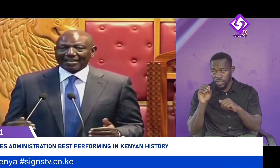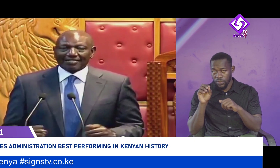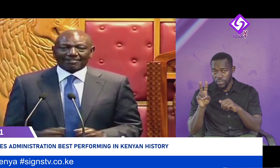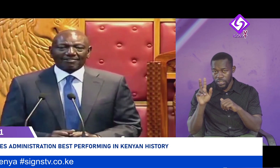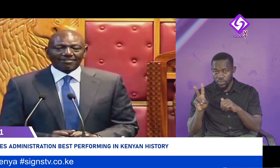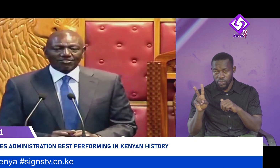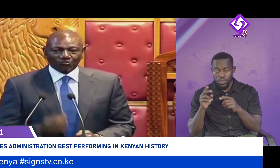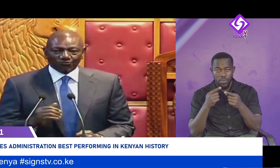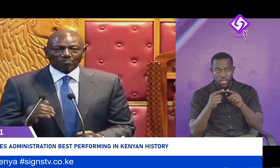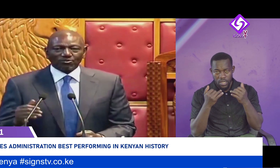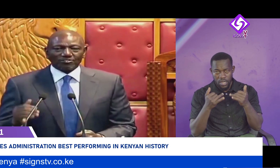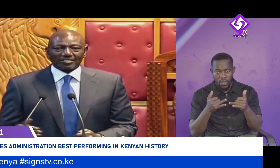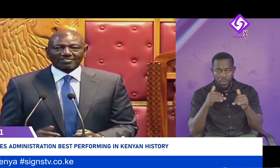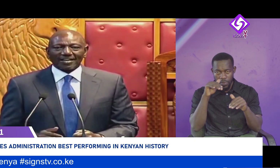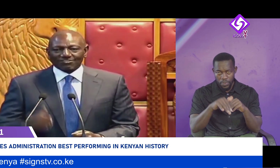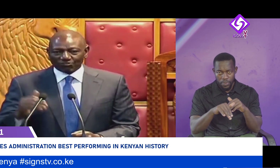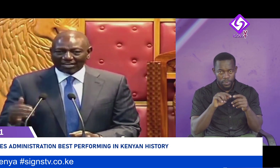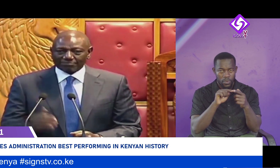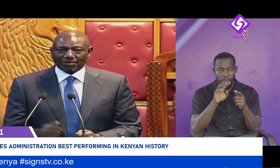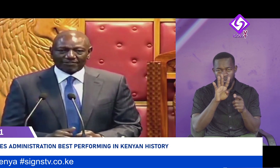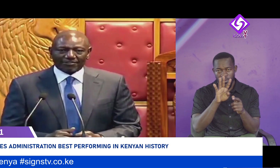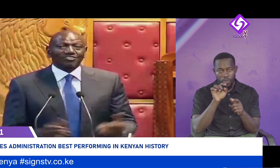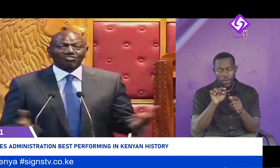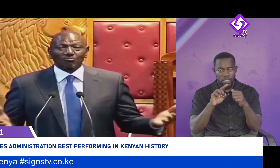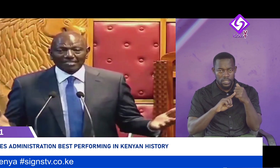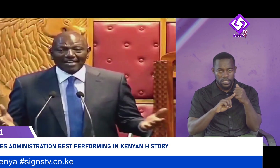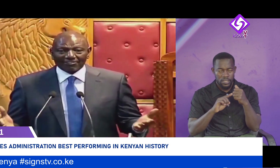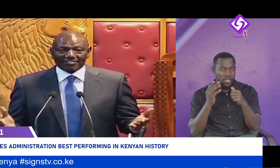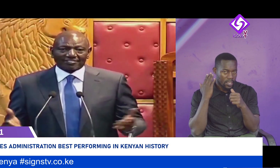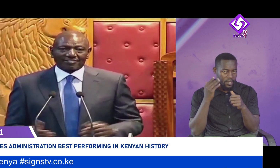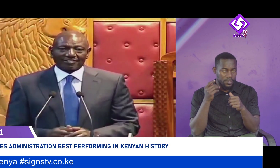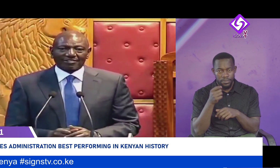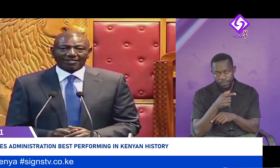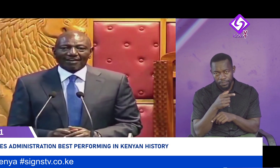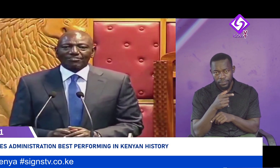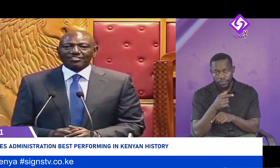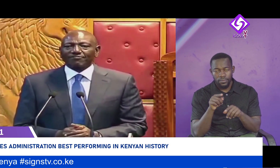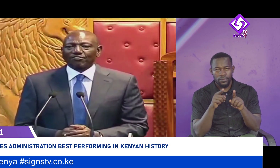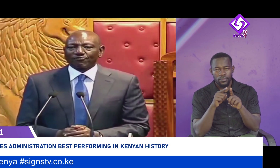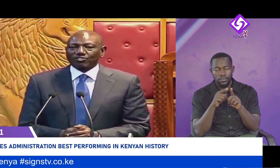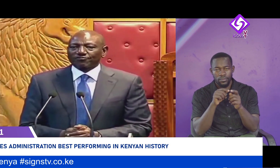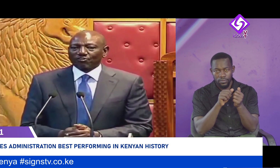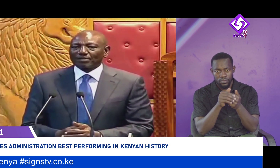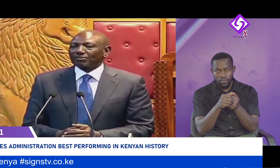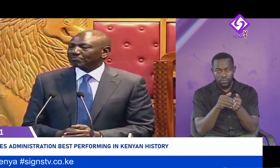declined to 4.6 as of last month. National maize harvests have risen from 44 million bags